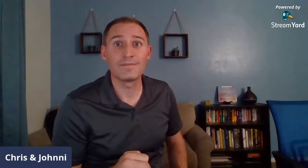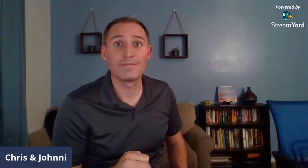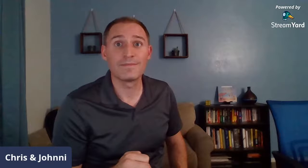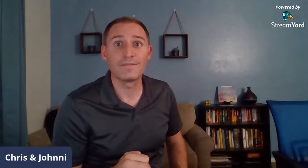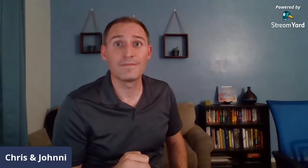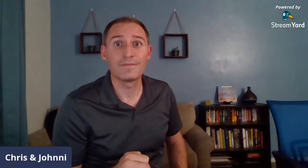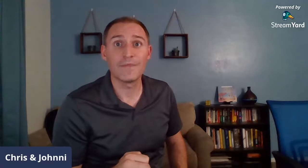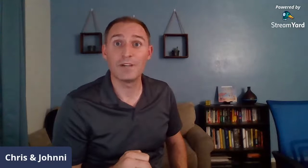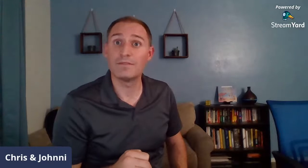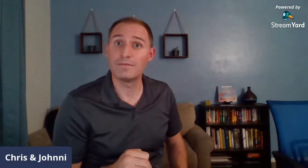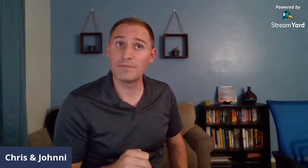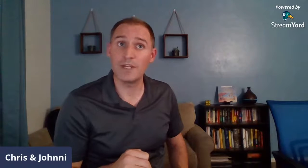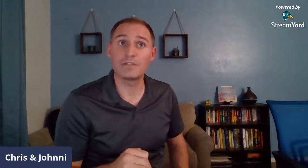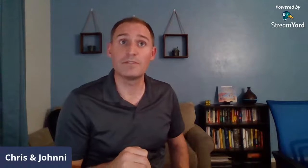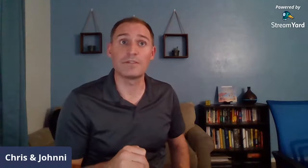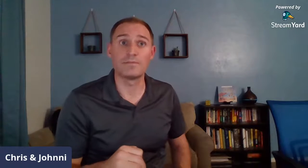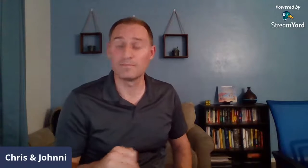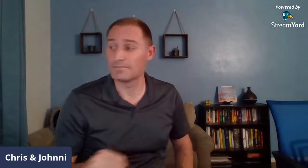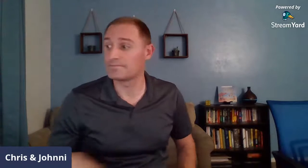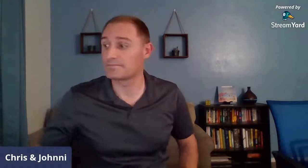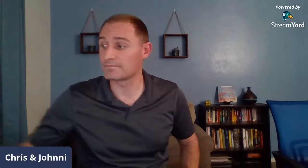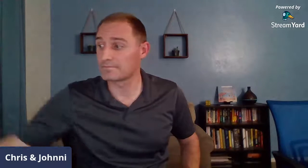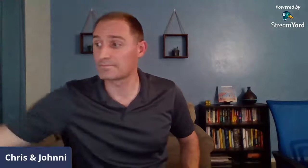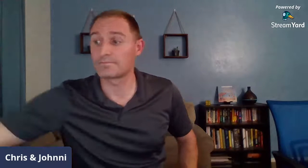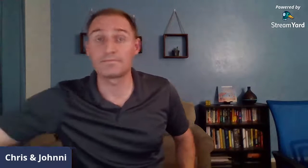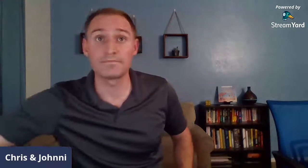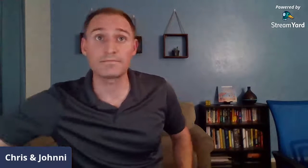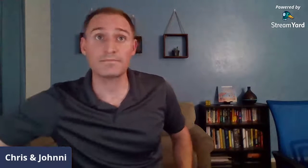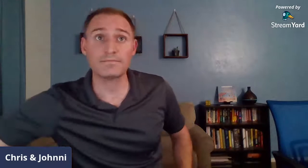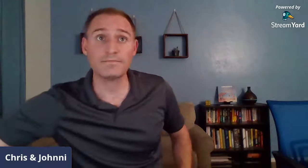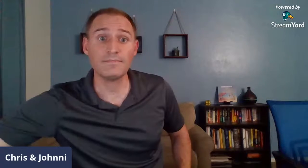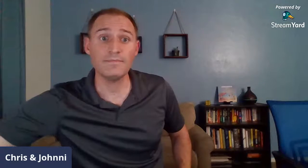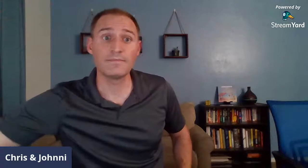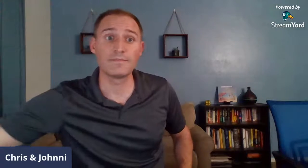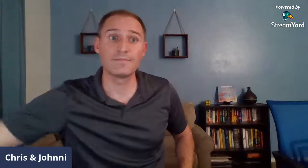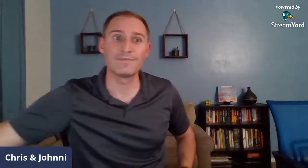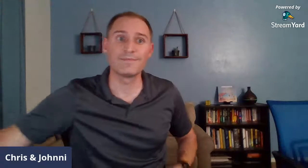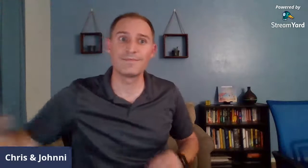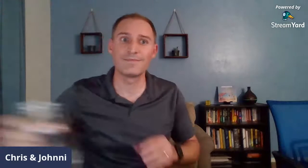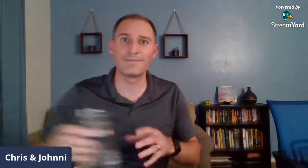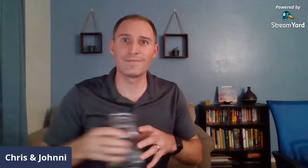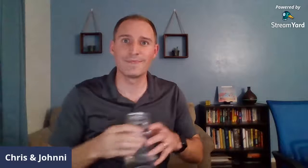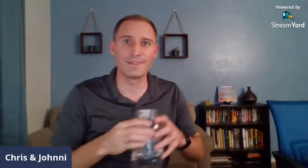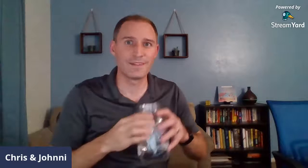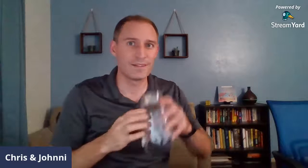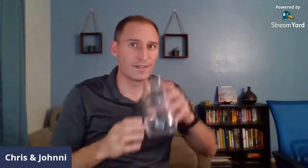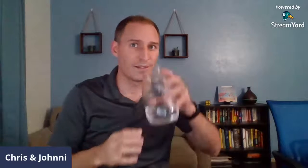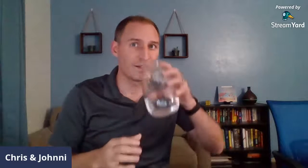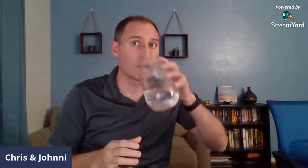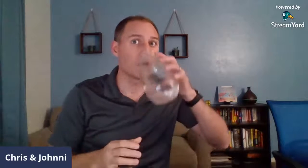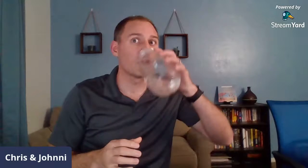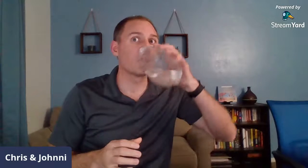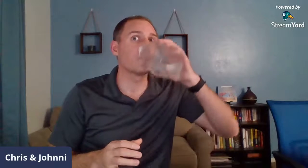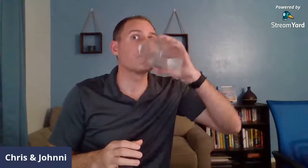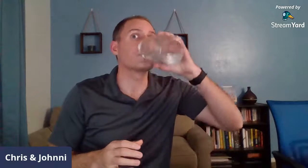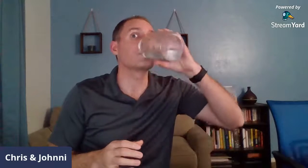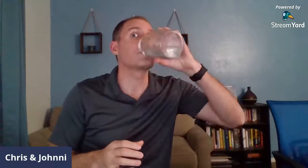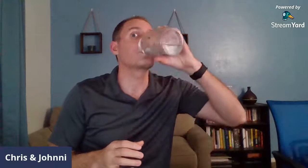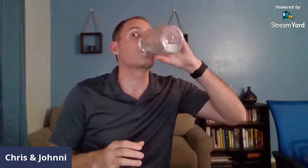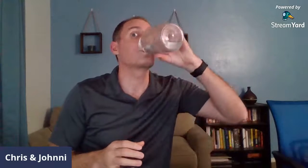out on Netflix. Oh, cool. Yeah, I watched. I don't know if they're doing a second season, but I watched the first season. Really good.